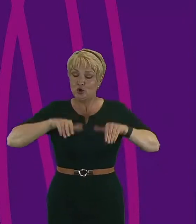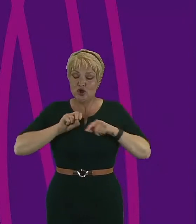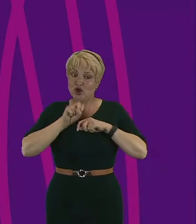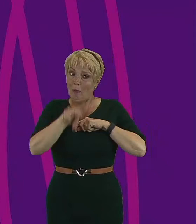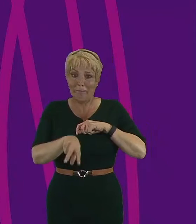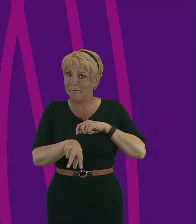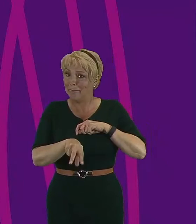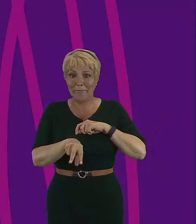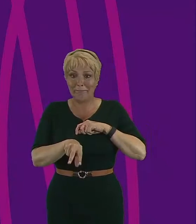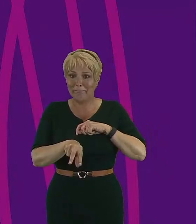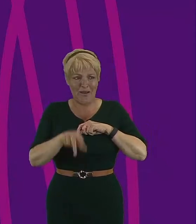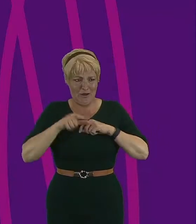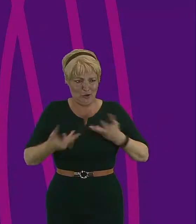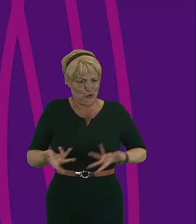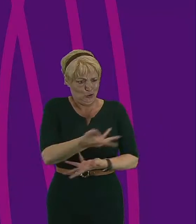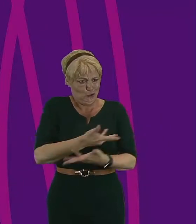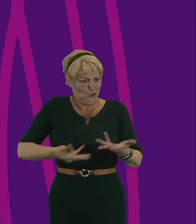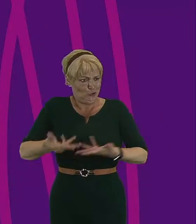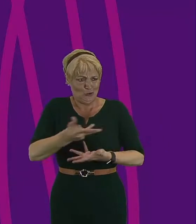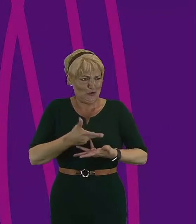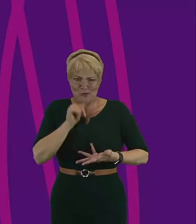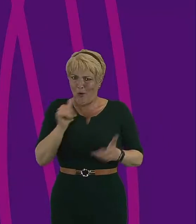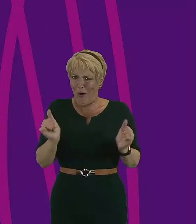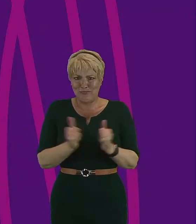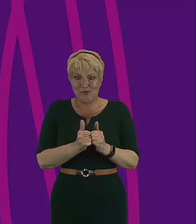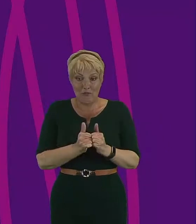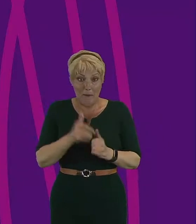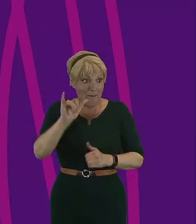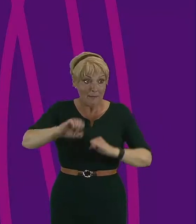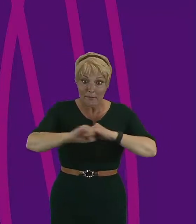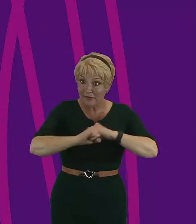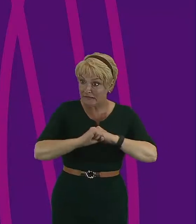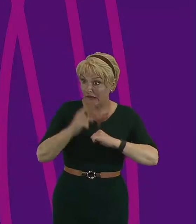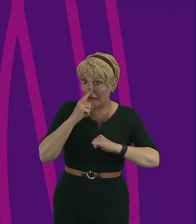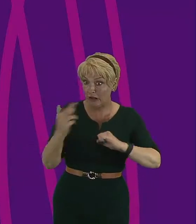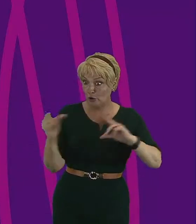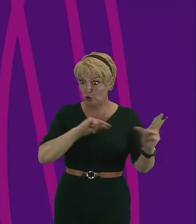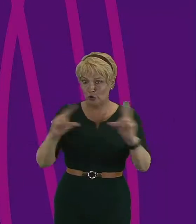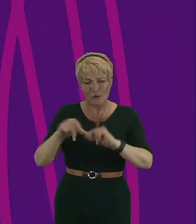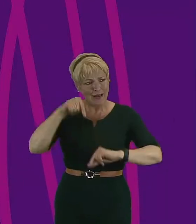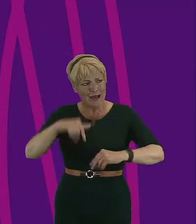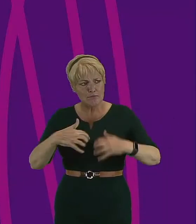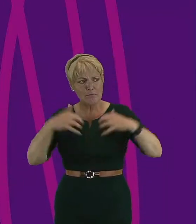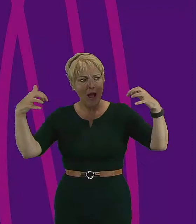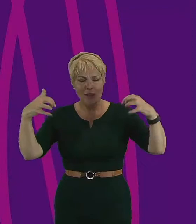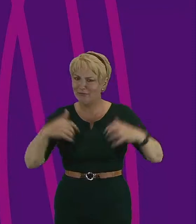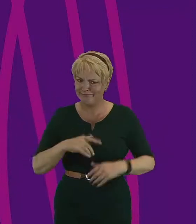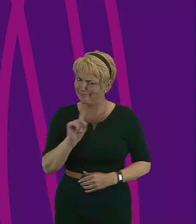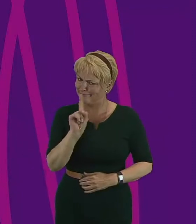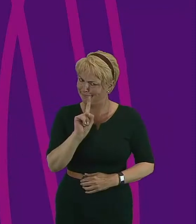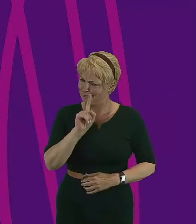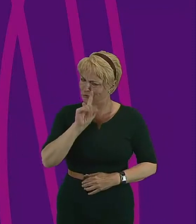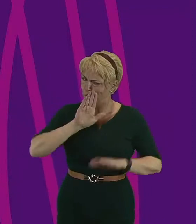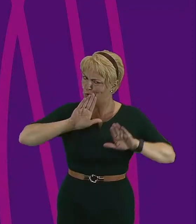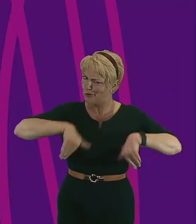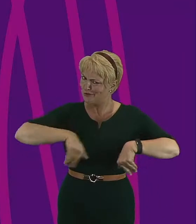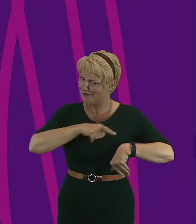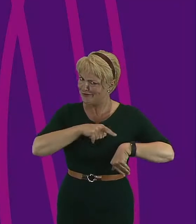upon that. Speculation is no doubt appropriate for the media. I don't think it's appropriate in the Chamber, given we do not know. Now, on